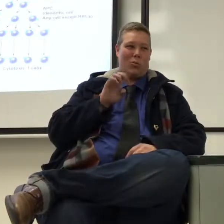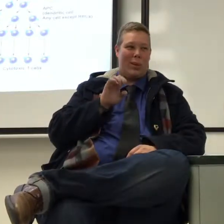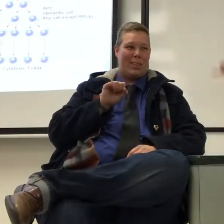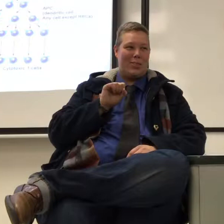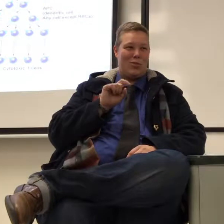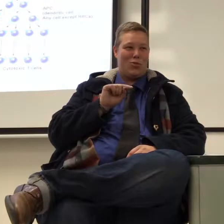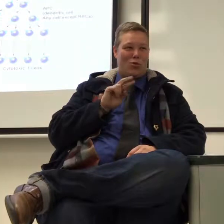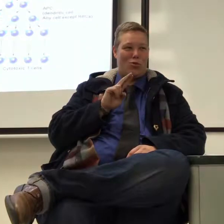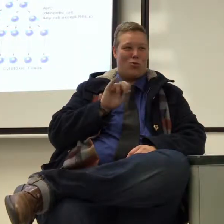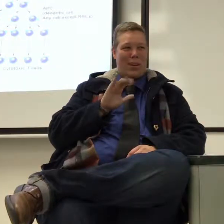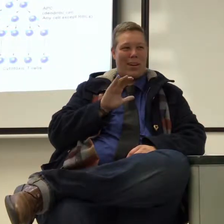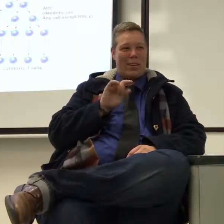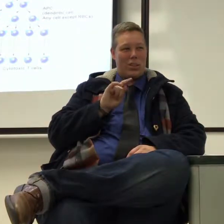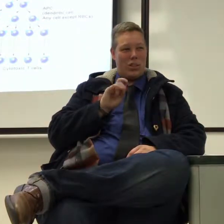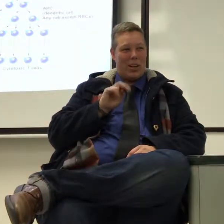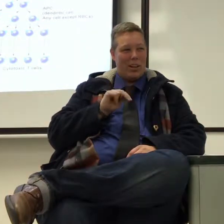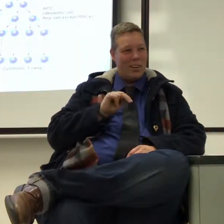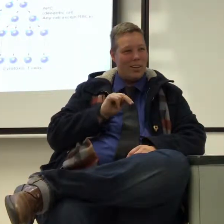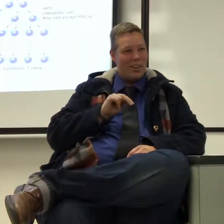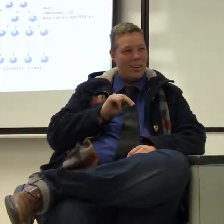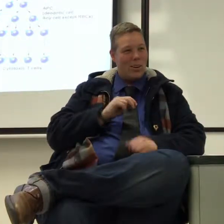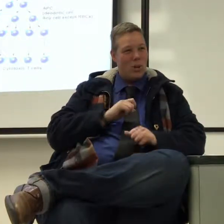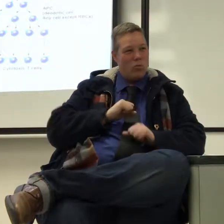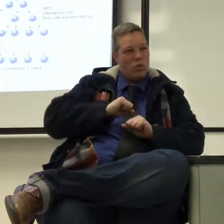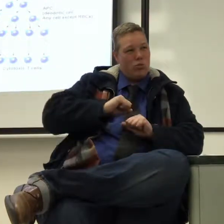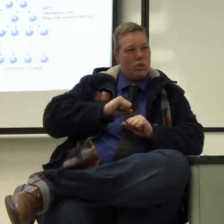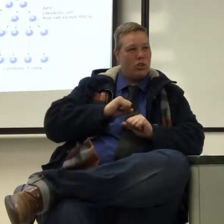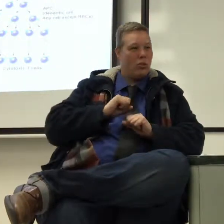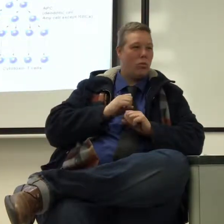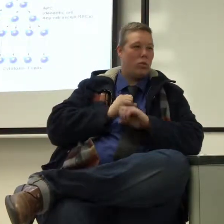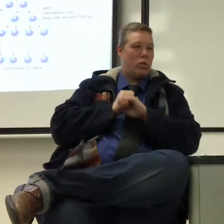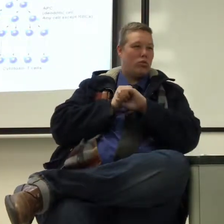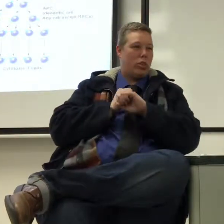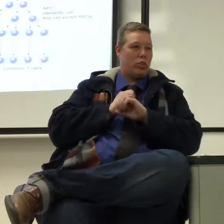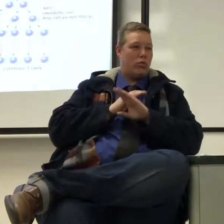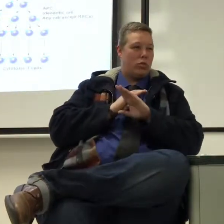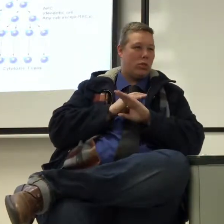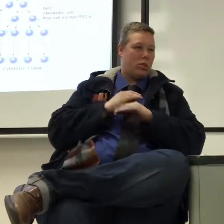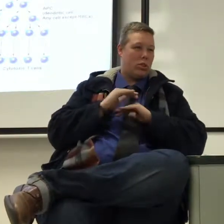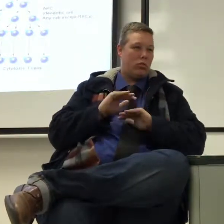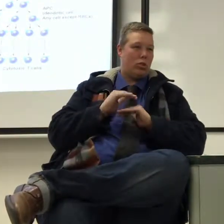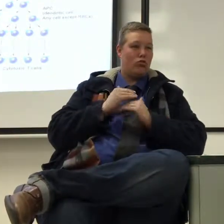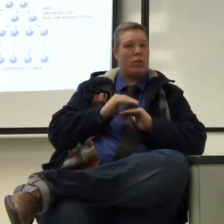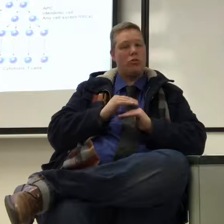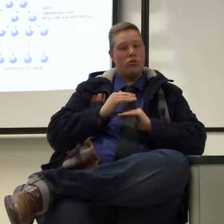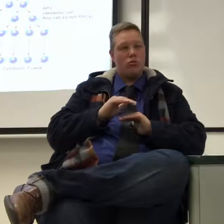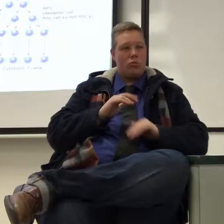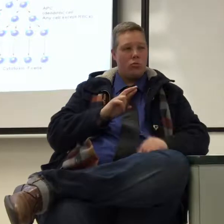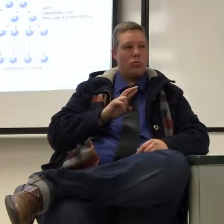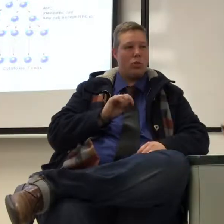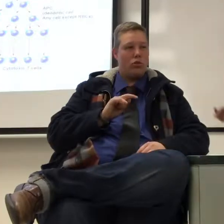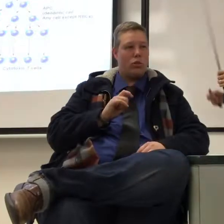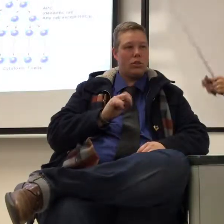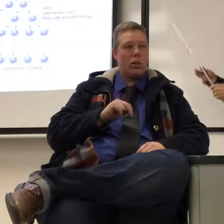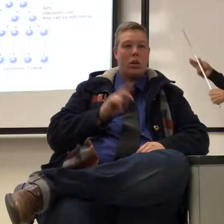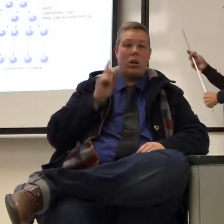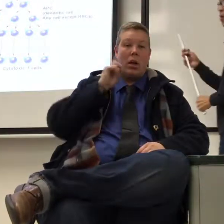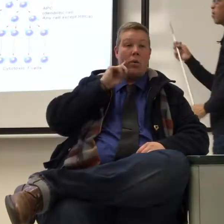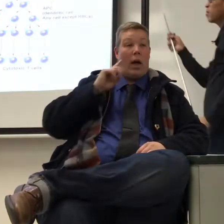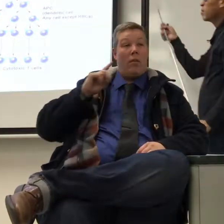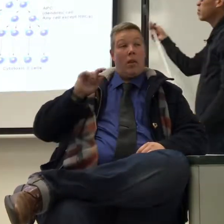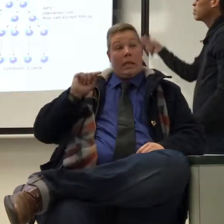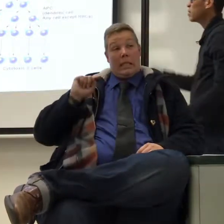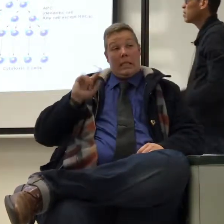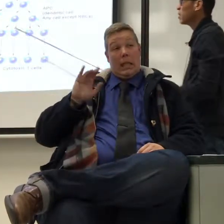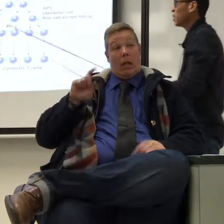Well, what it is shown here. You have lymphocytes, T cells, that proceed from the bone